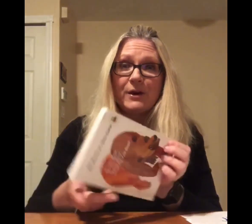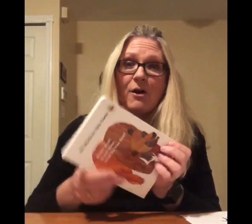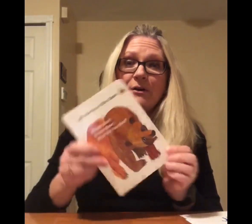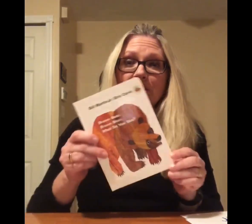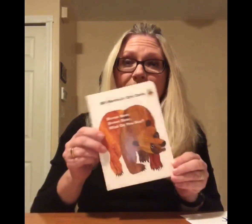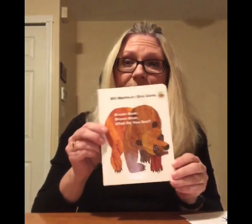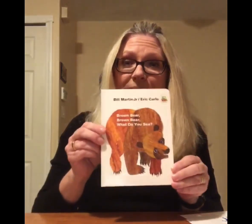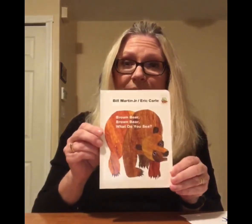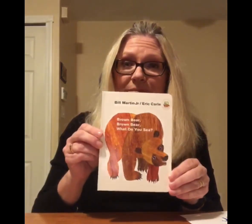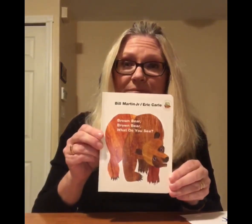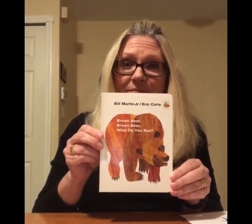Harrell.